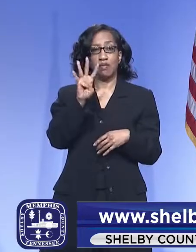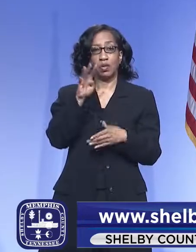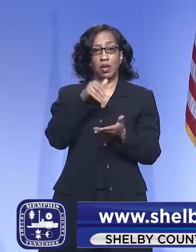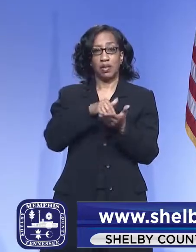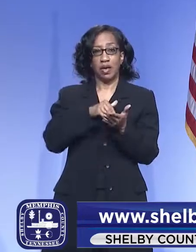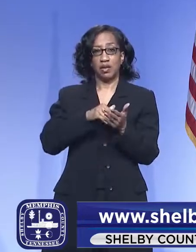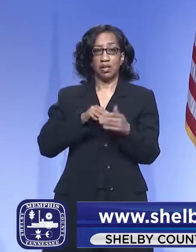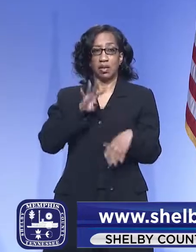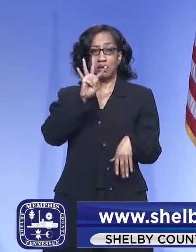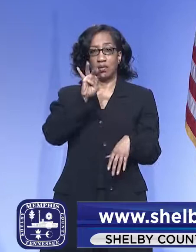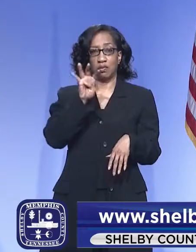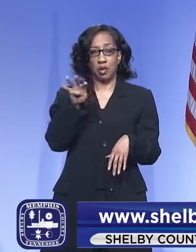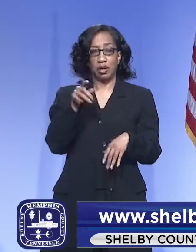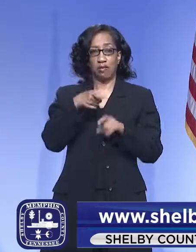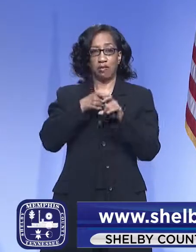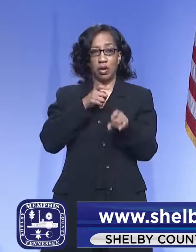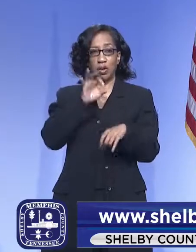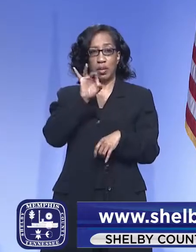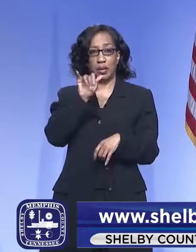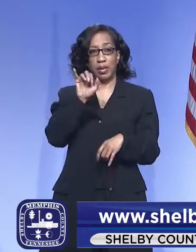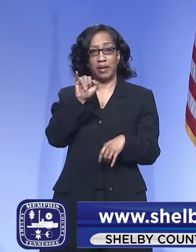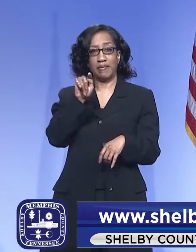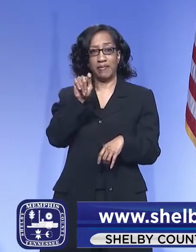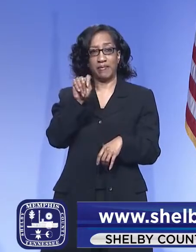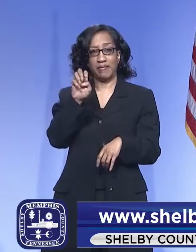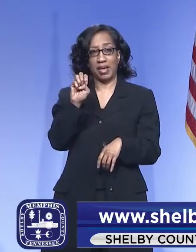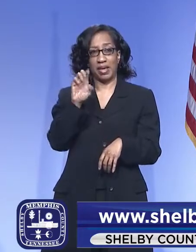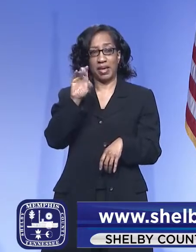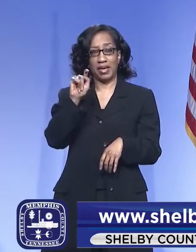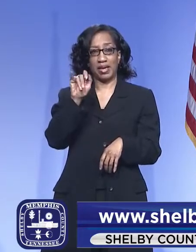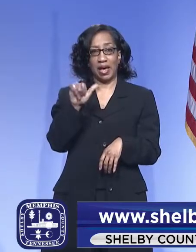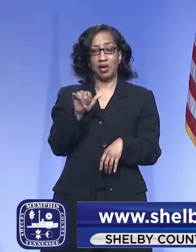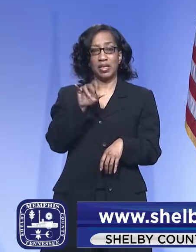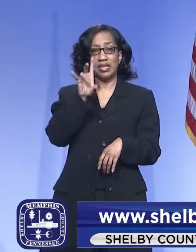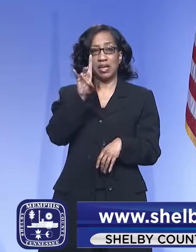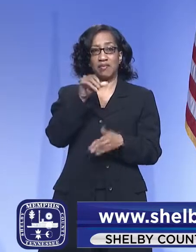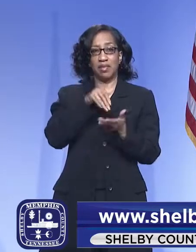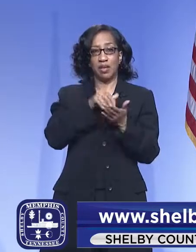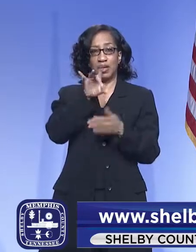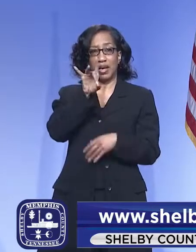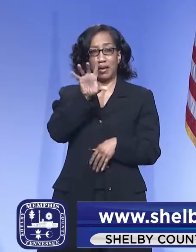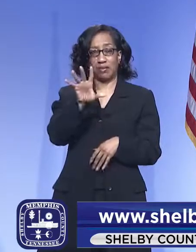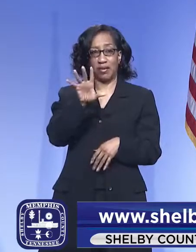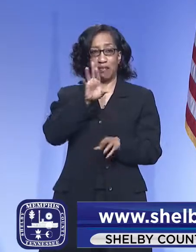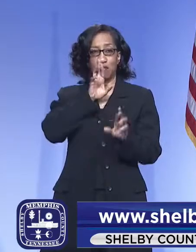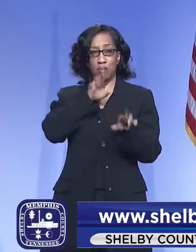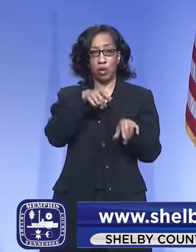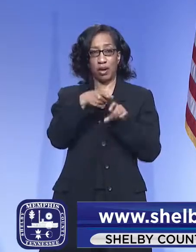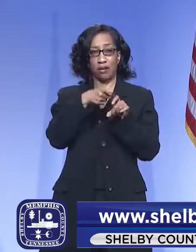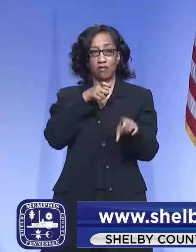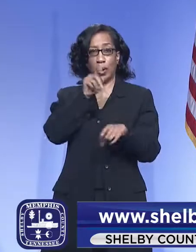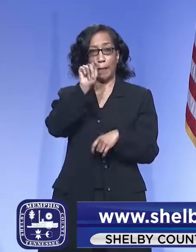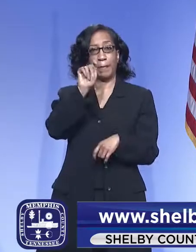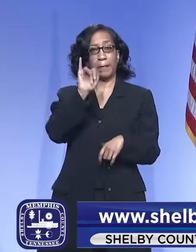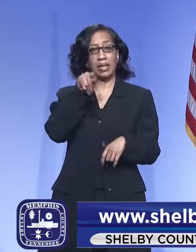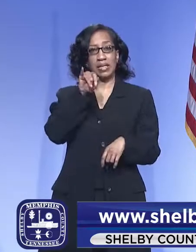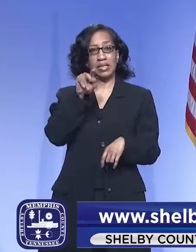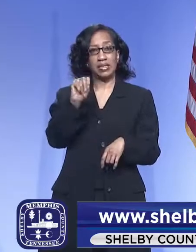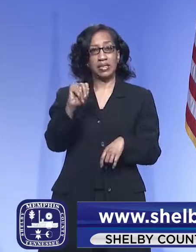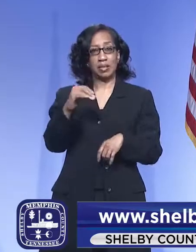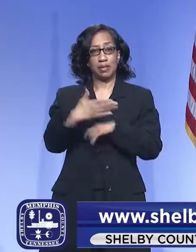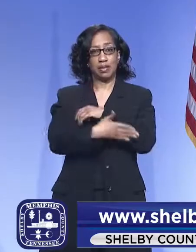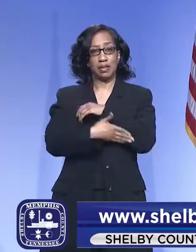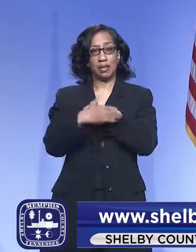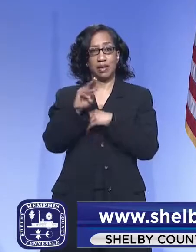4,774 cases from Fayette County in Tennessee, and 7,085 cases have been reported from Tipton County in